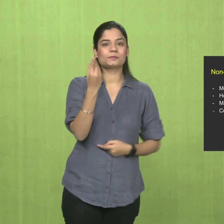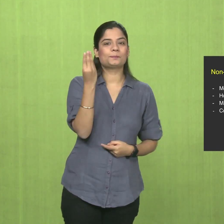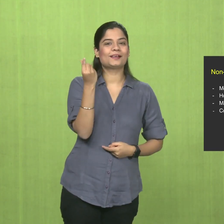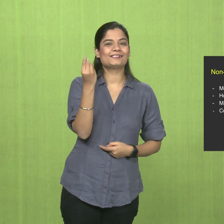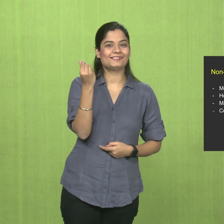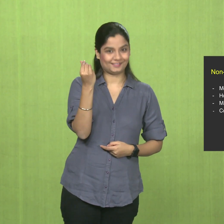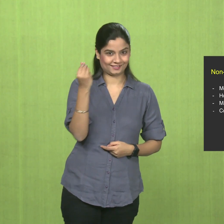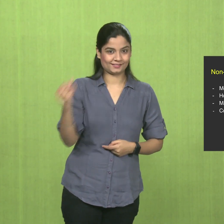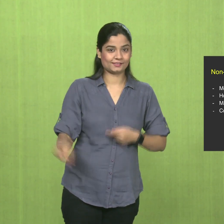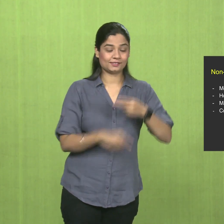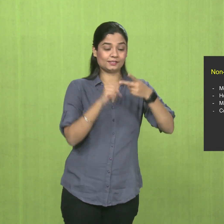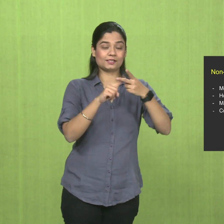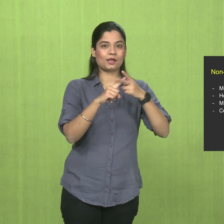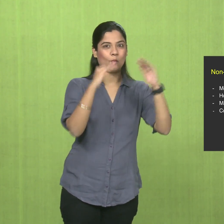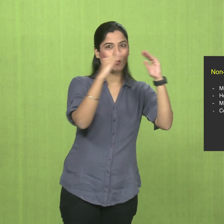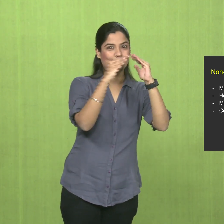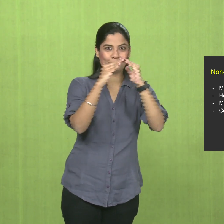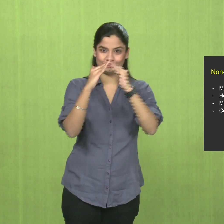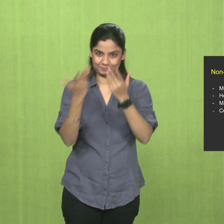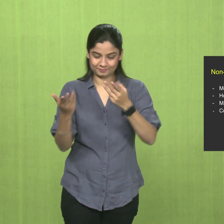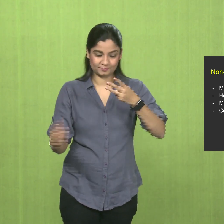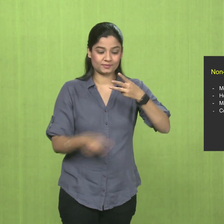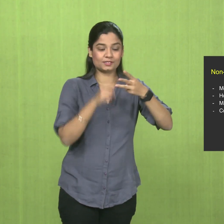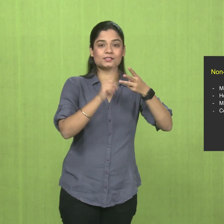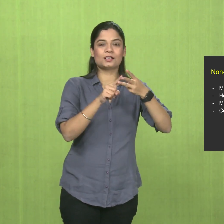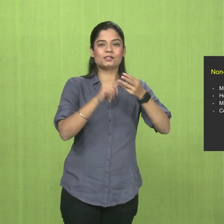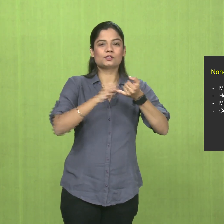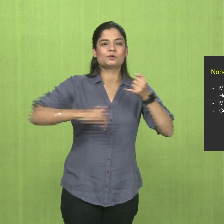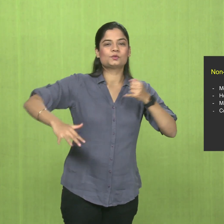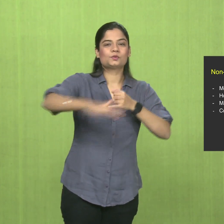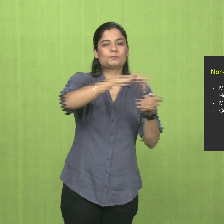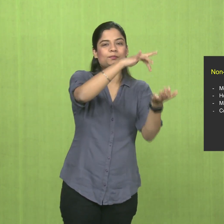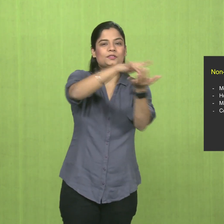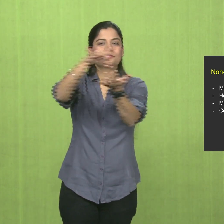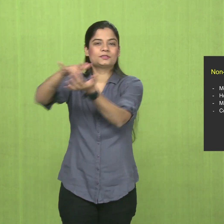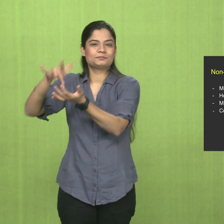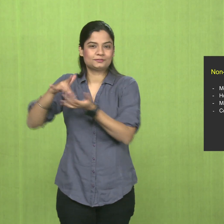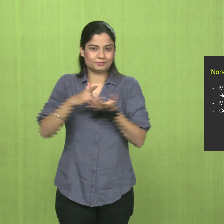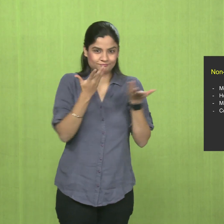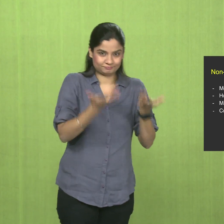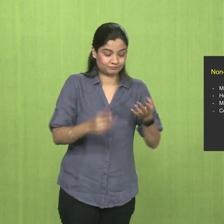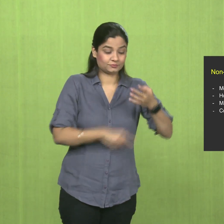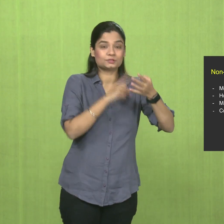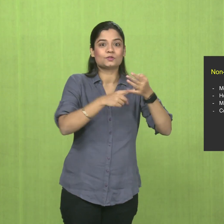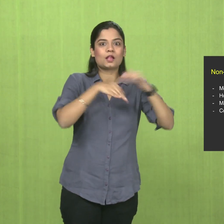money. Money is not a human resource, but it's a resource. There's home, there's material goods and community